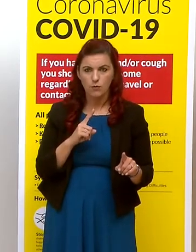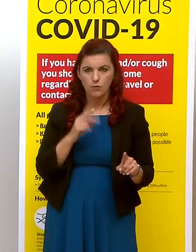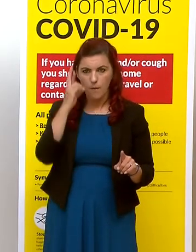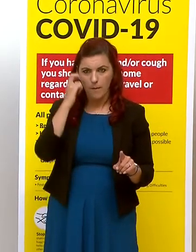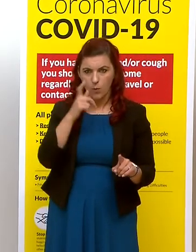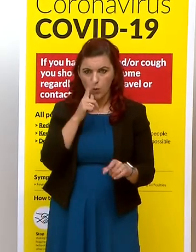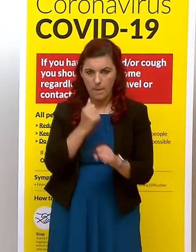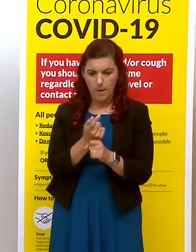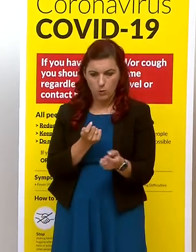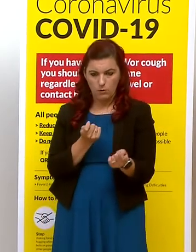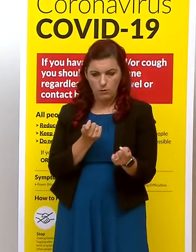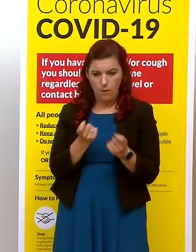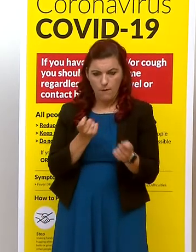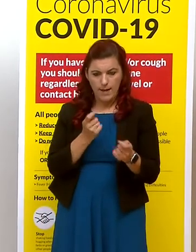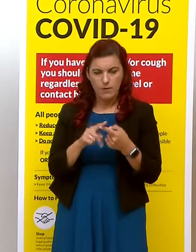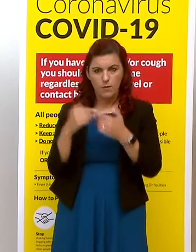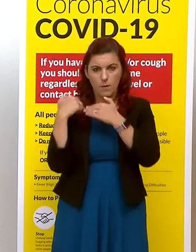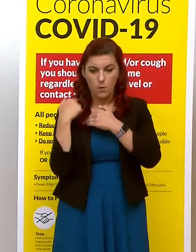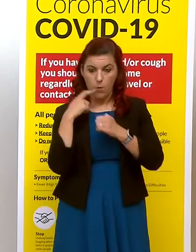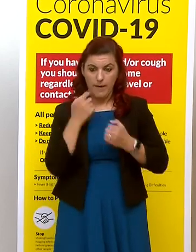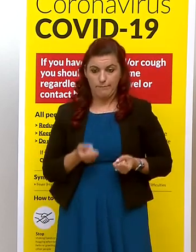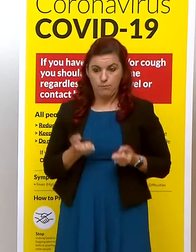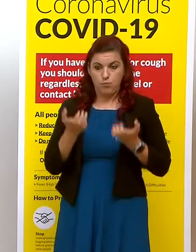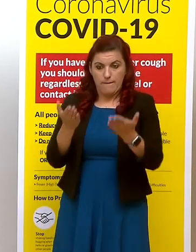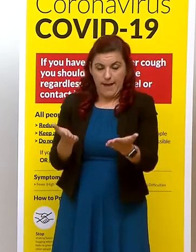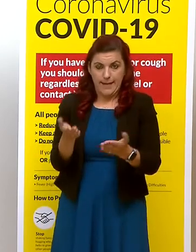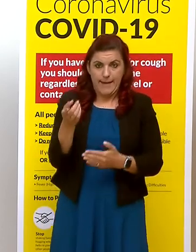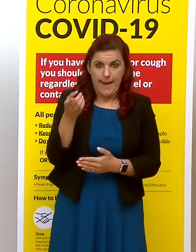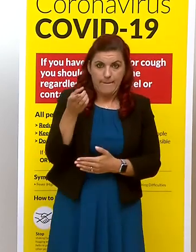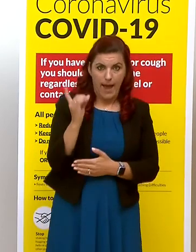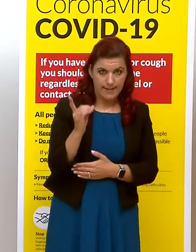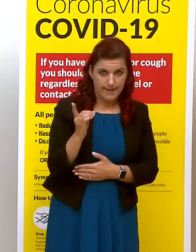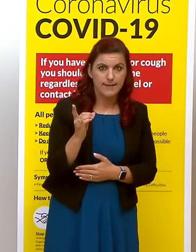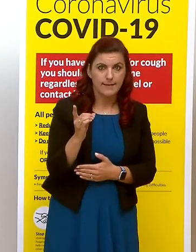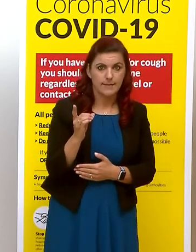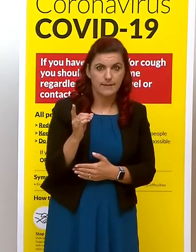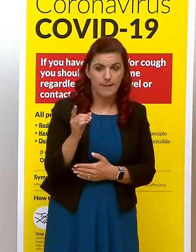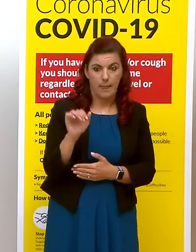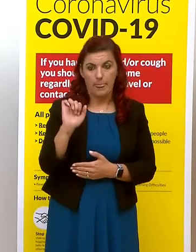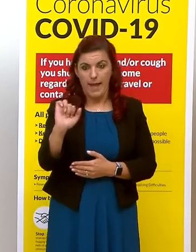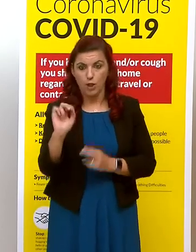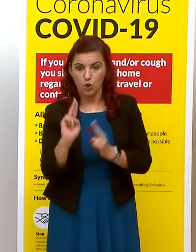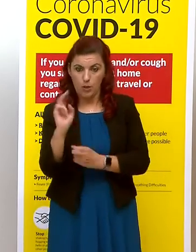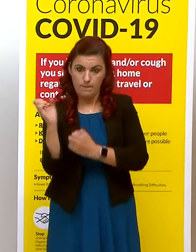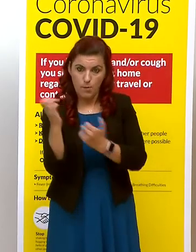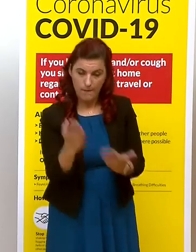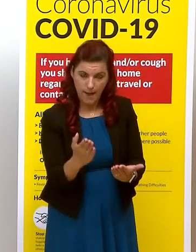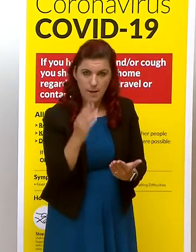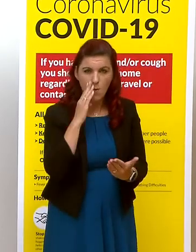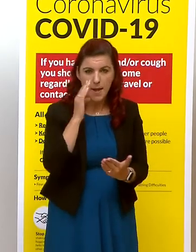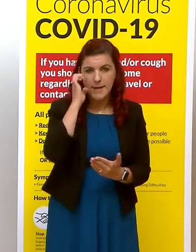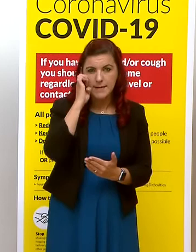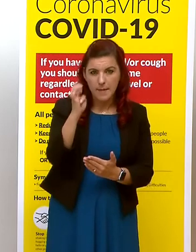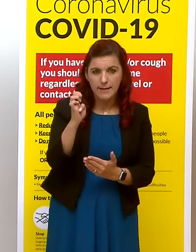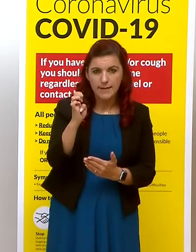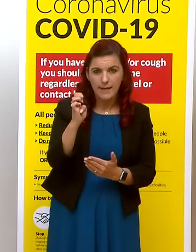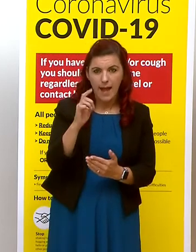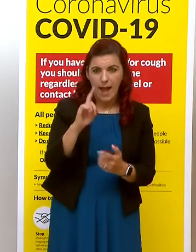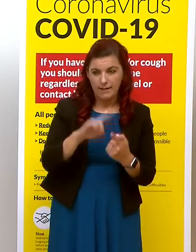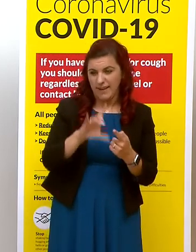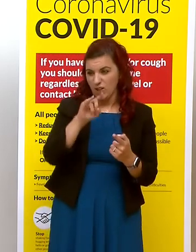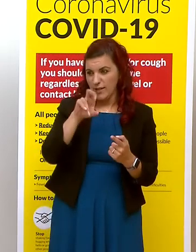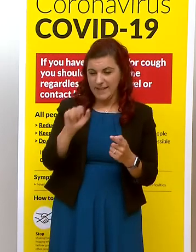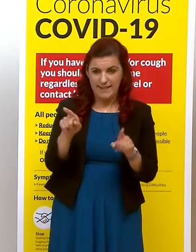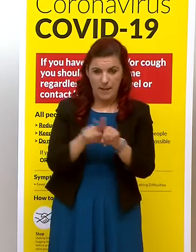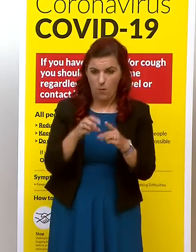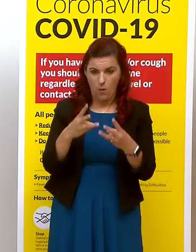governance or responsibility here, the advice is given. It's not binding. We would expect, and we in the HSE, because we want to